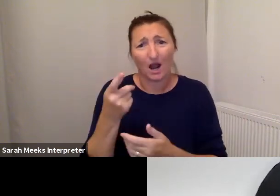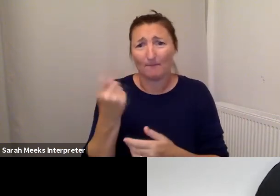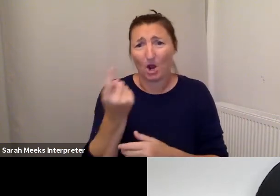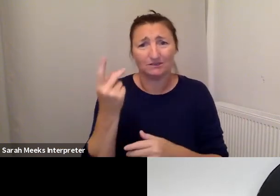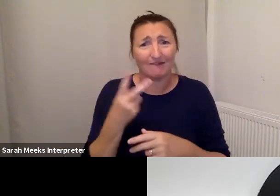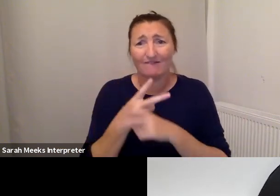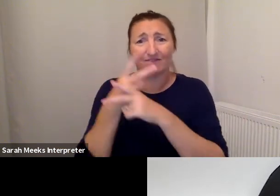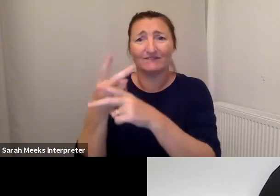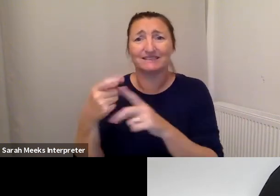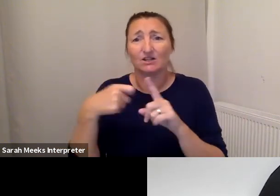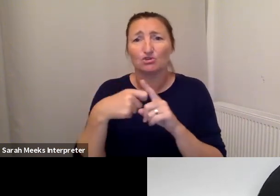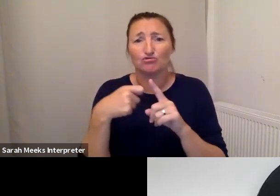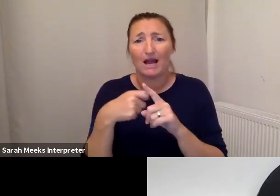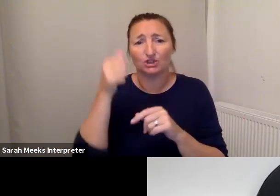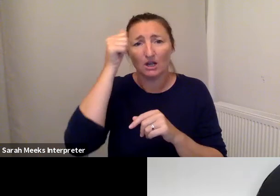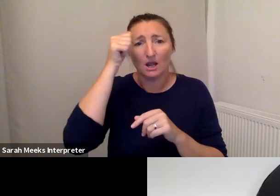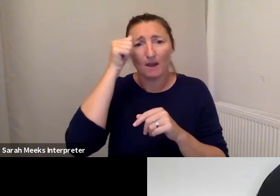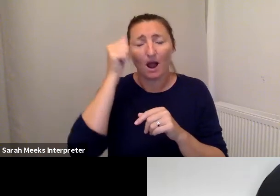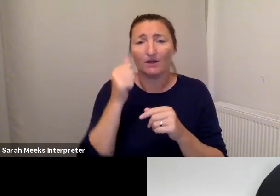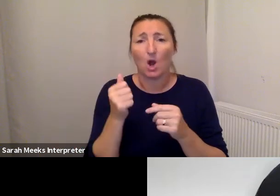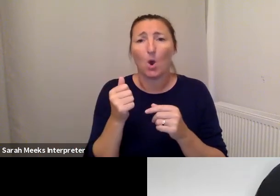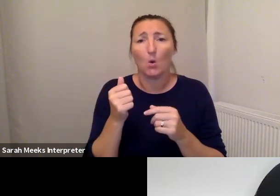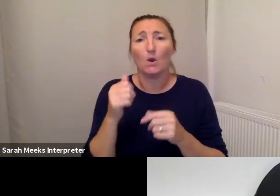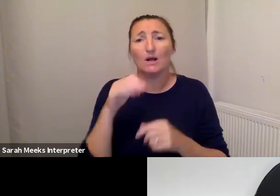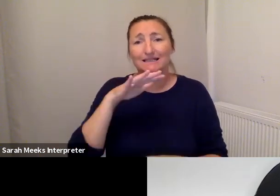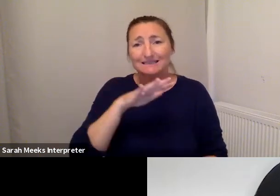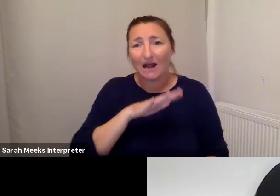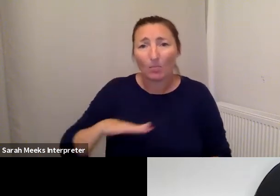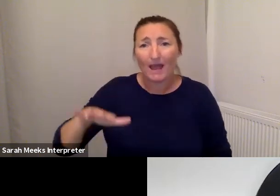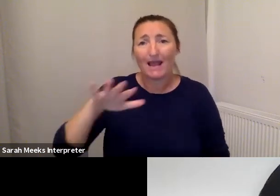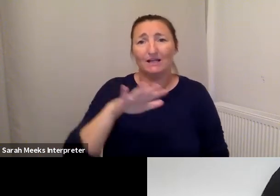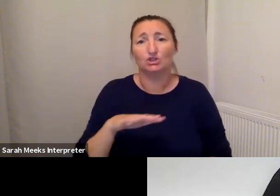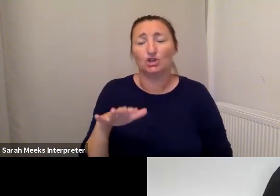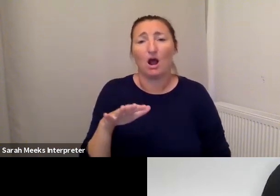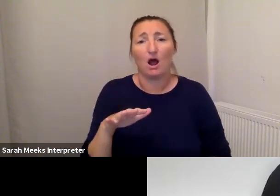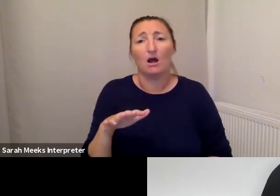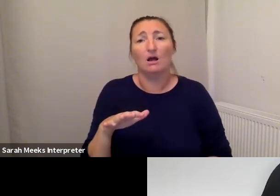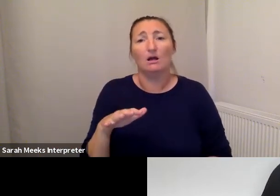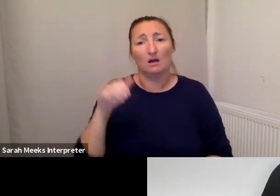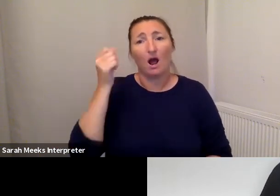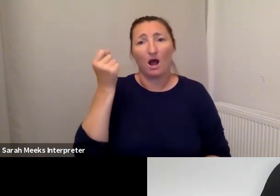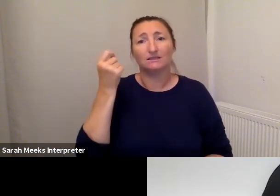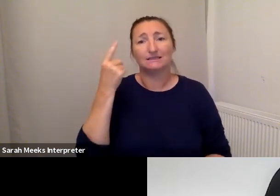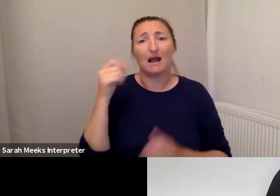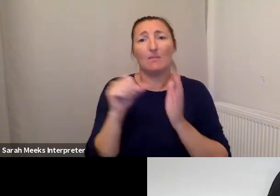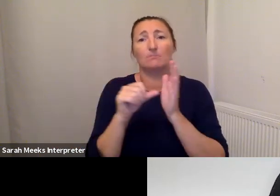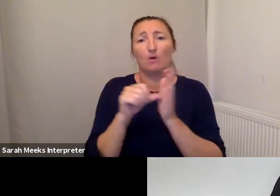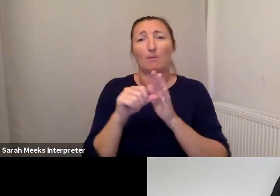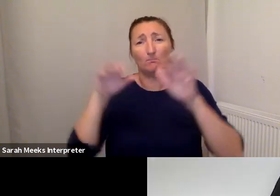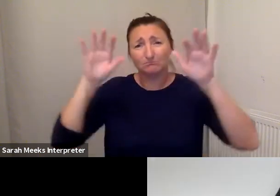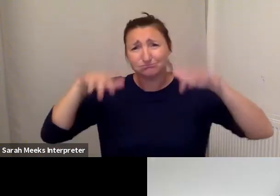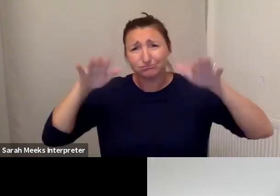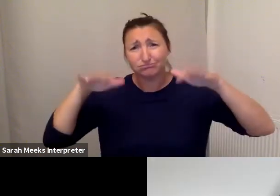the amount of population in South Asia, I can understand the problem that you have faced, and that might be one